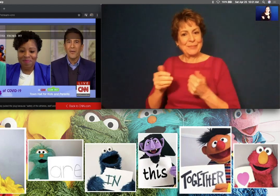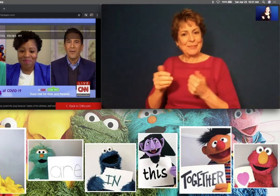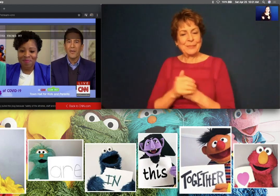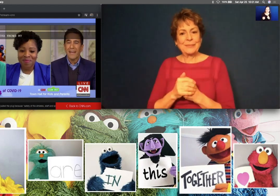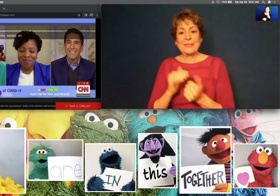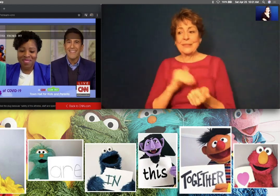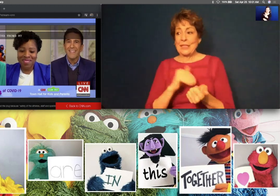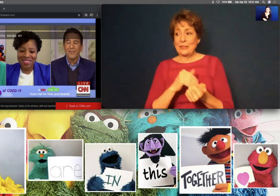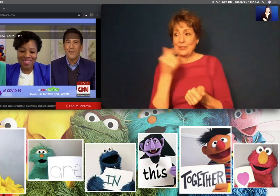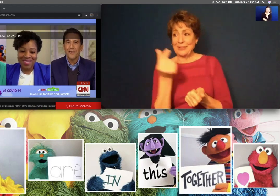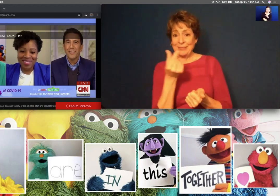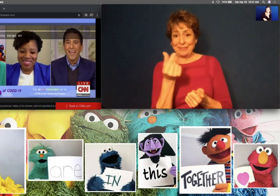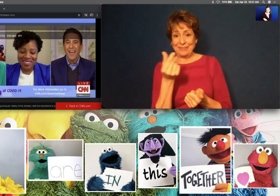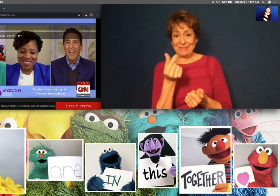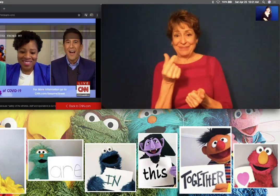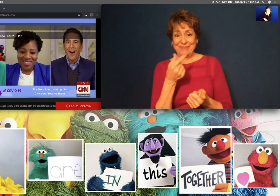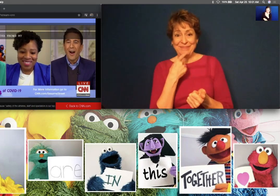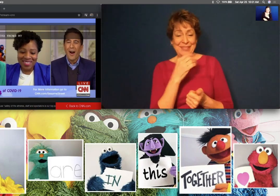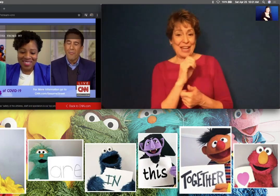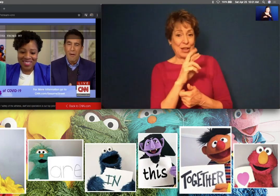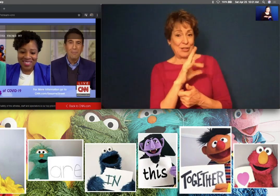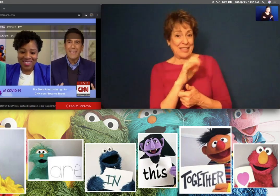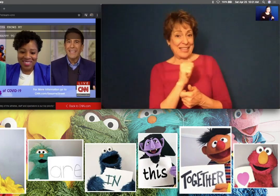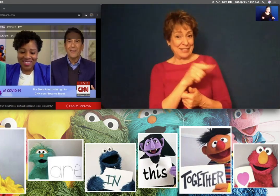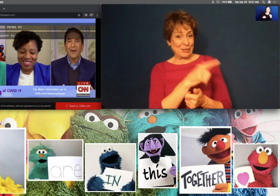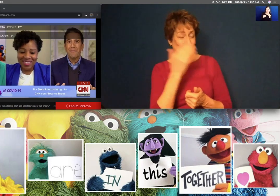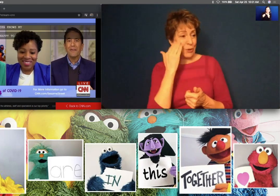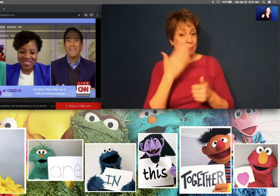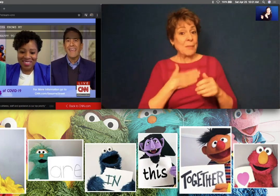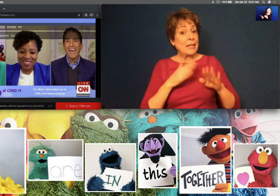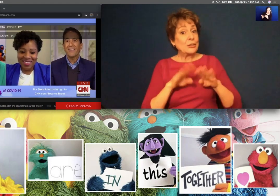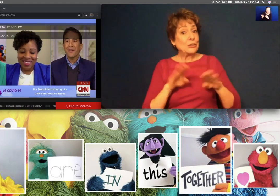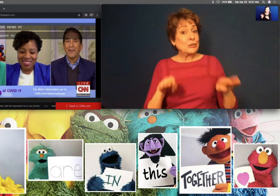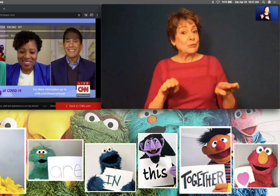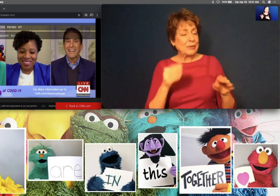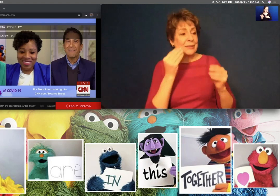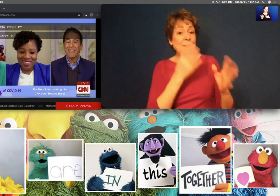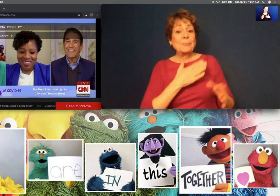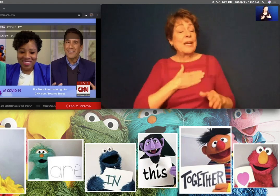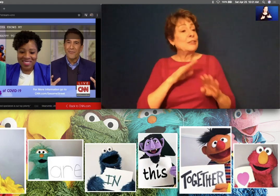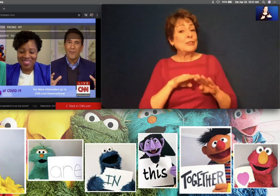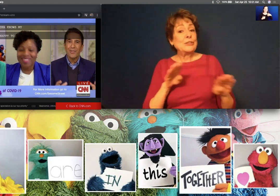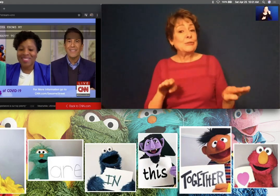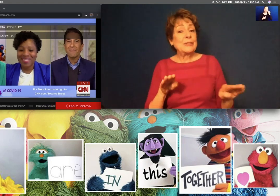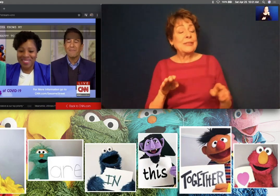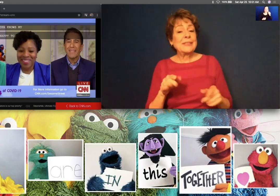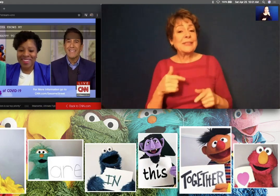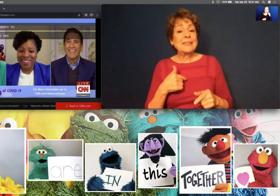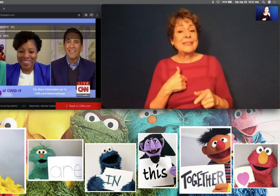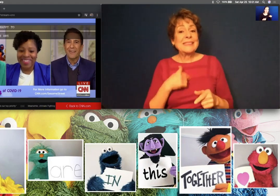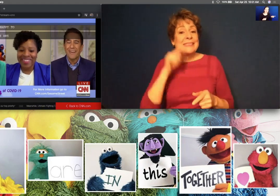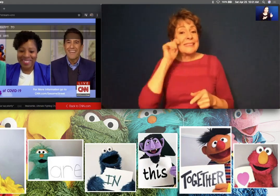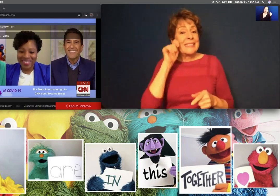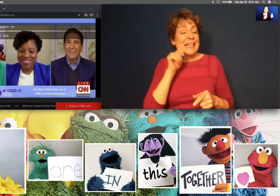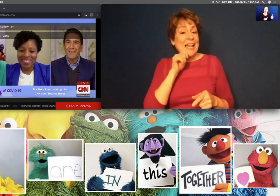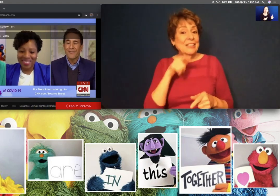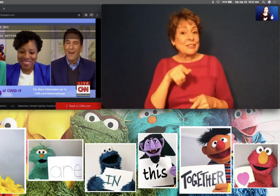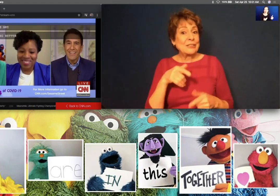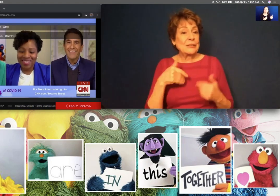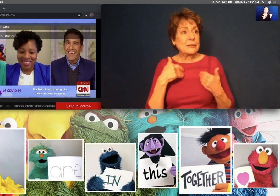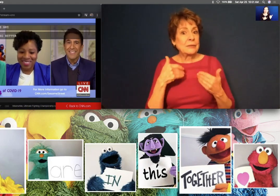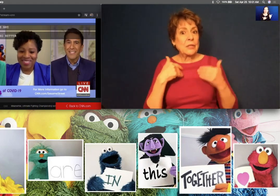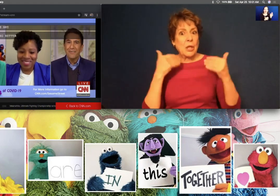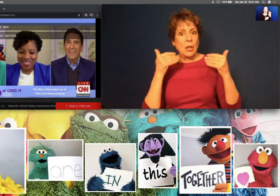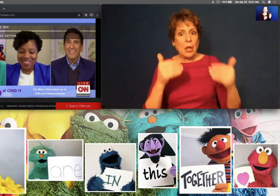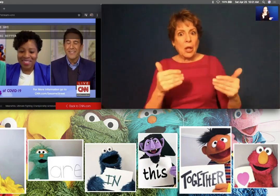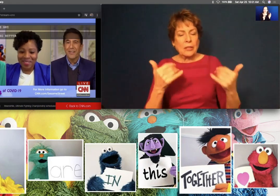my girls, and Erica, you'll be happy to know that my teenage girls are probably getting along better than they have in a long time. I think just forcing